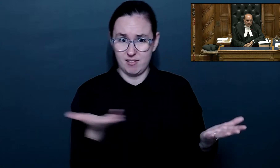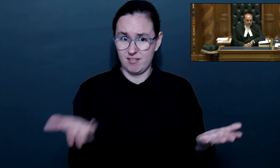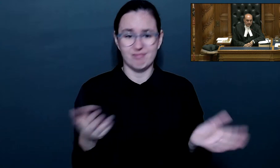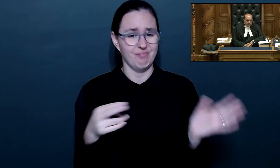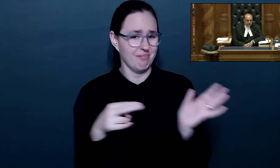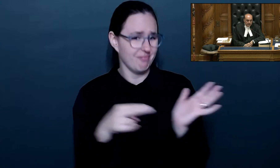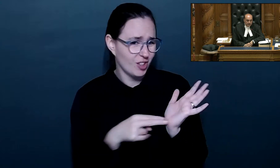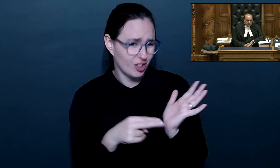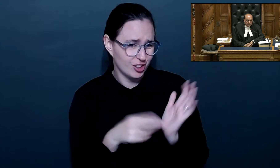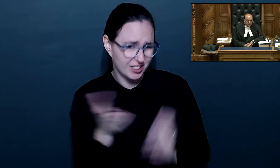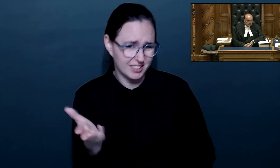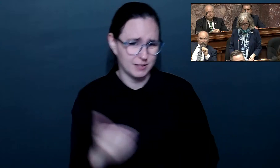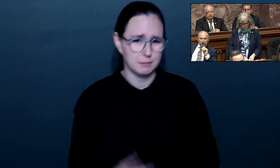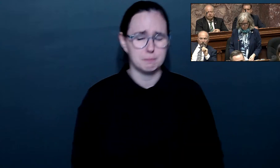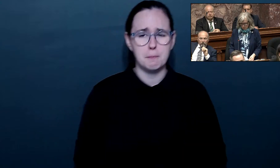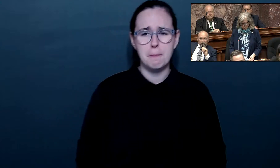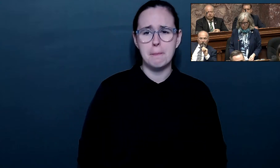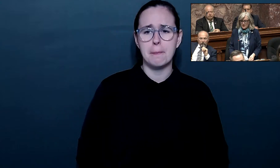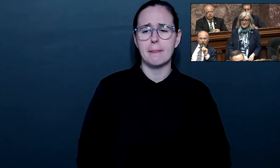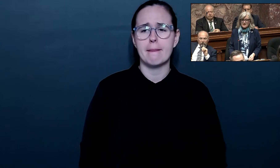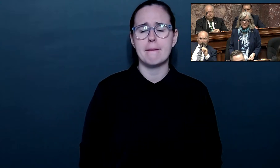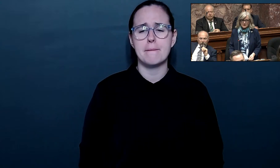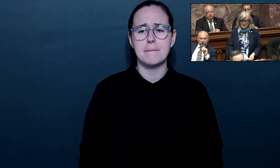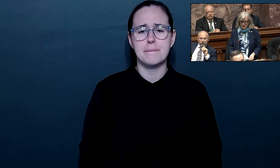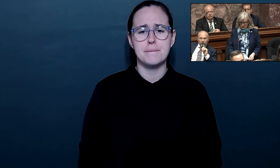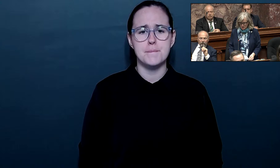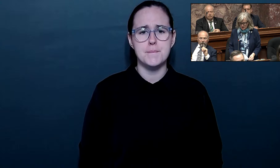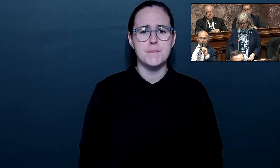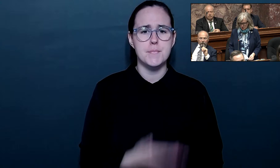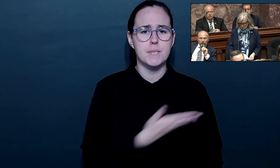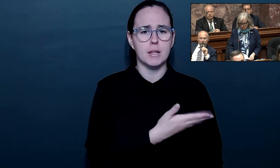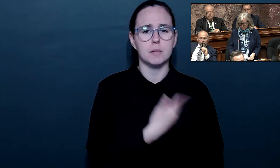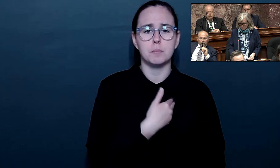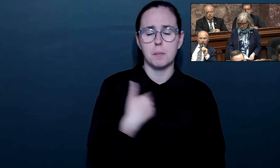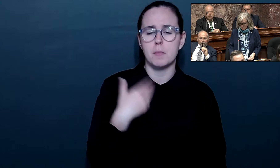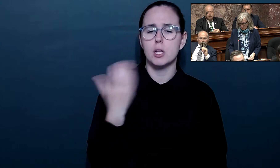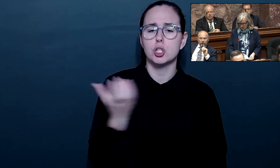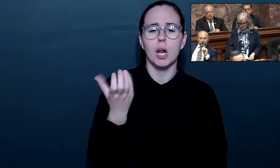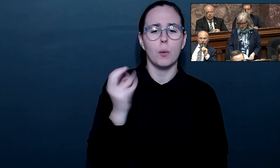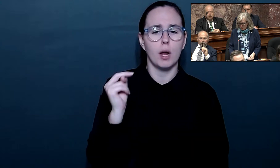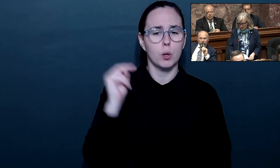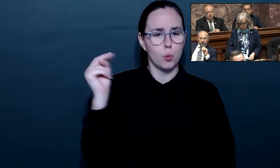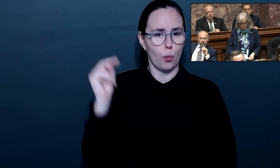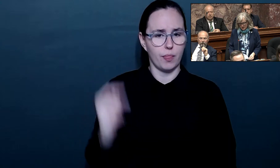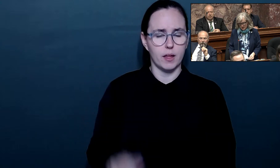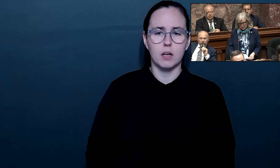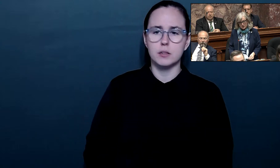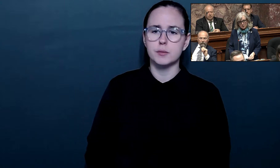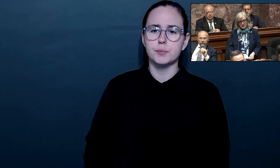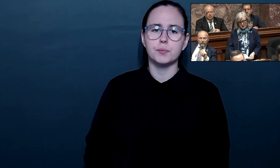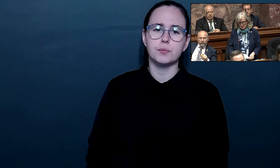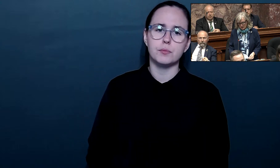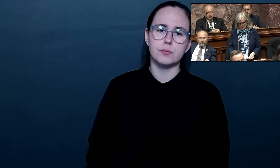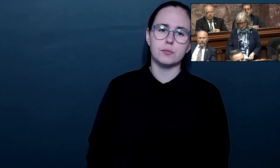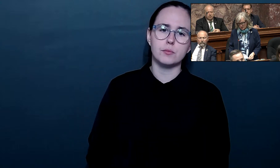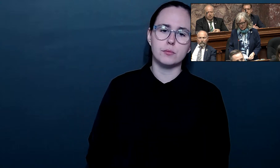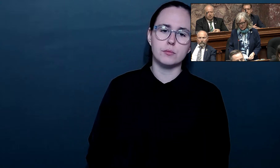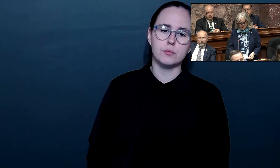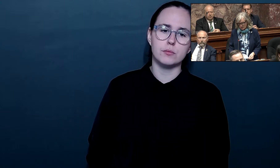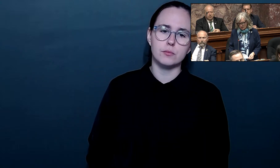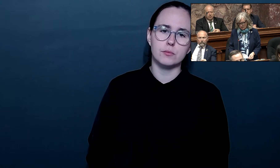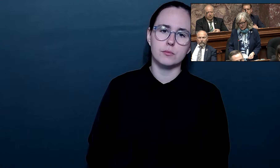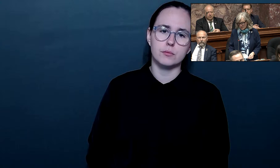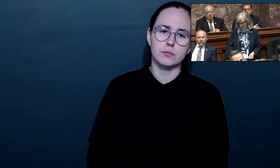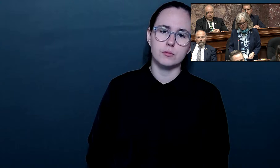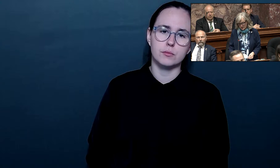Thank you, Mr. Speaker. More than 6,000 children have died or suffered critical